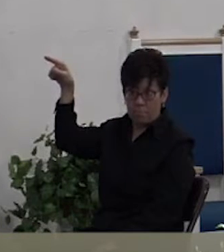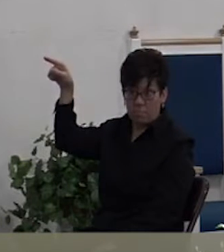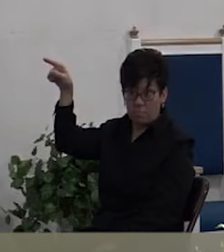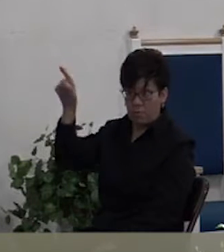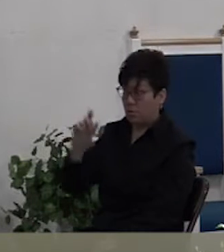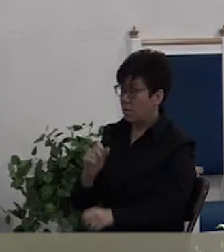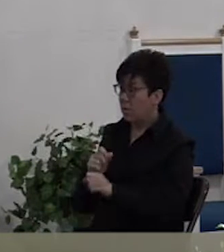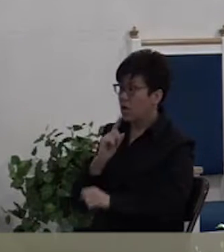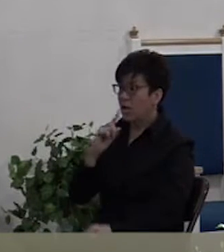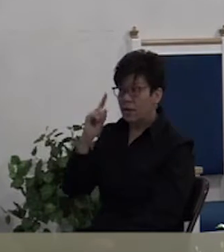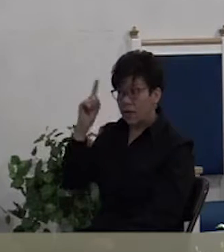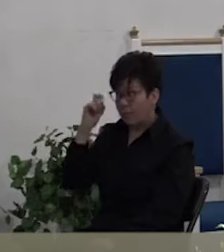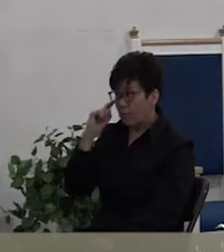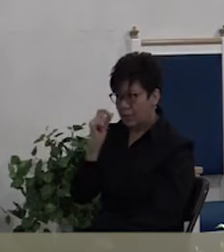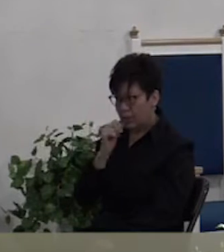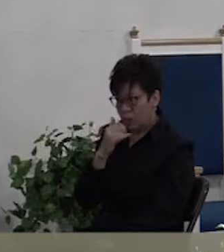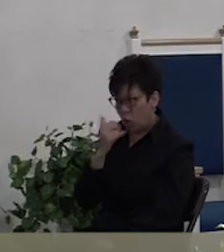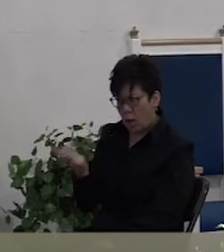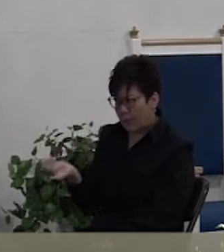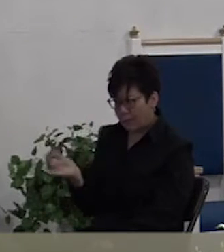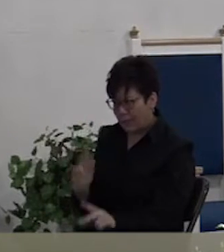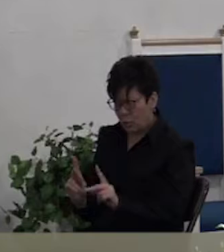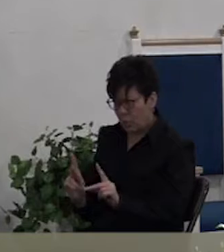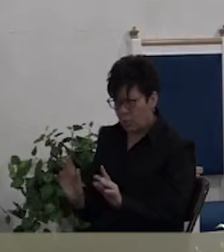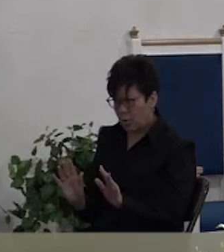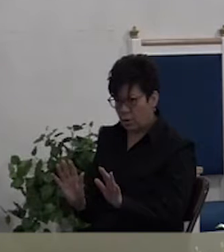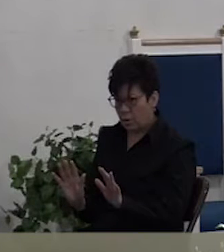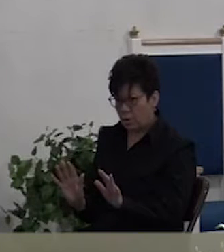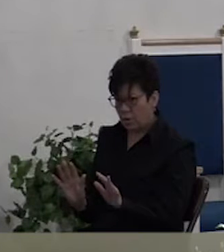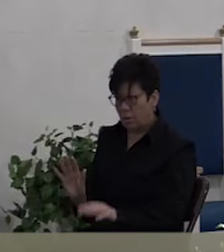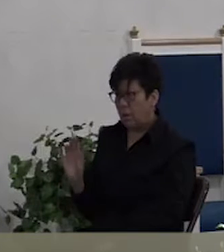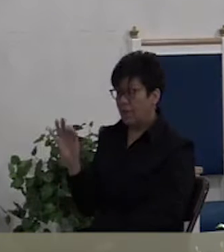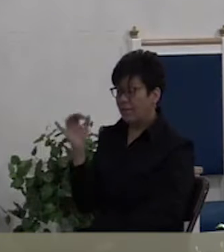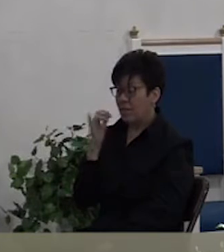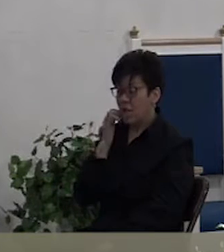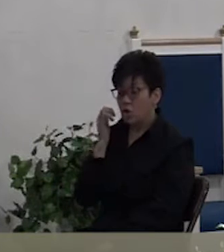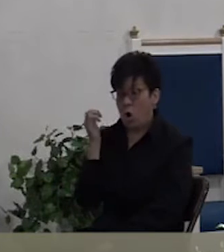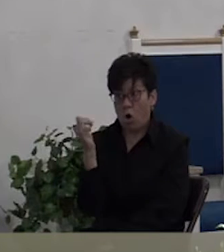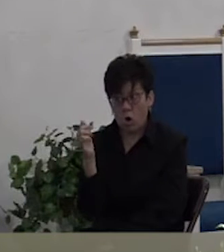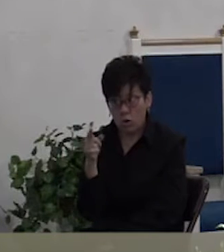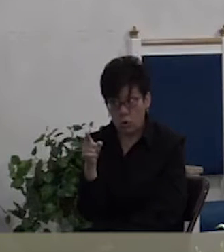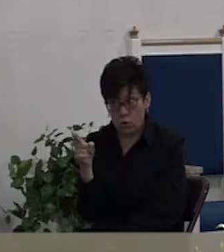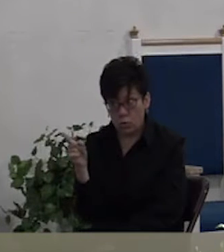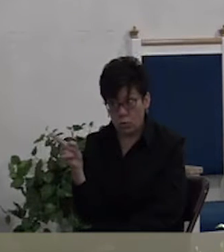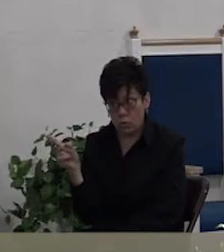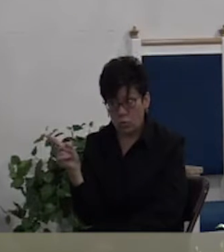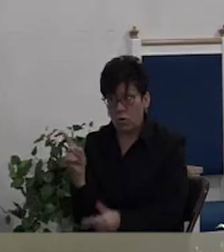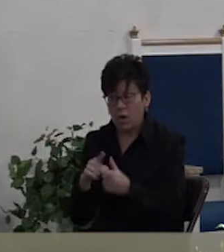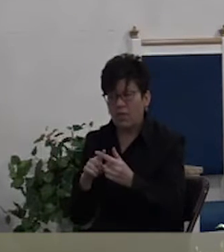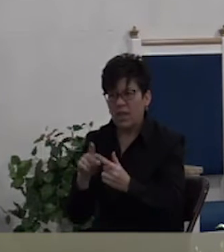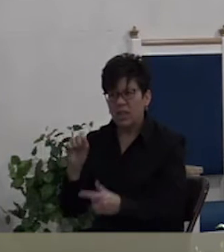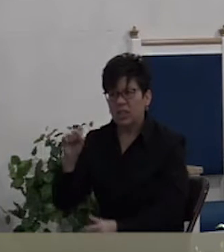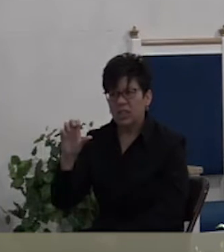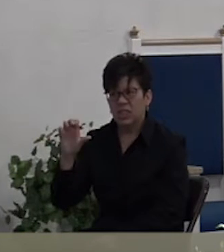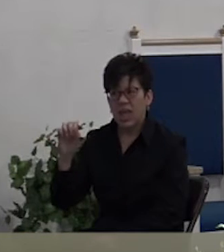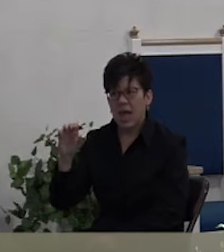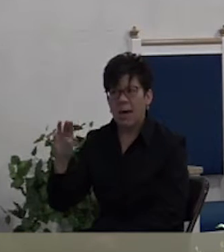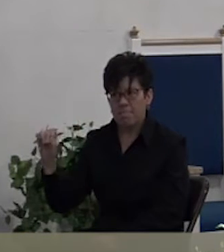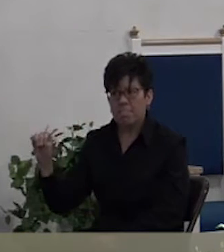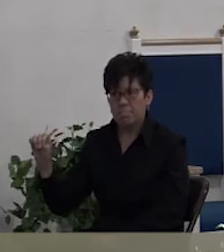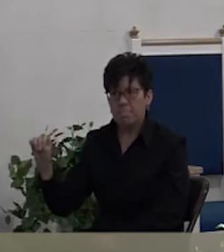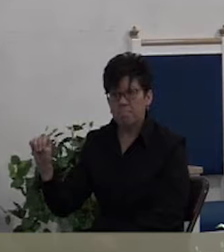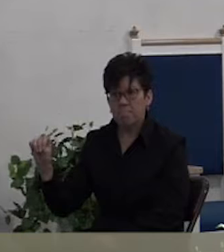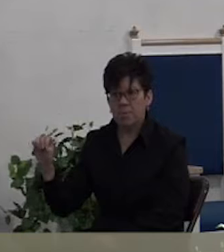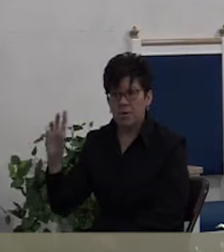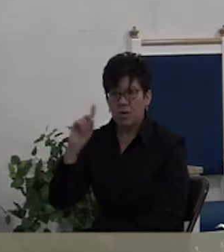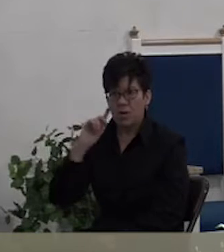that the government is not calling people. If they call you, then it's a scam because